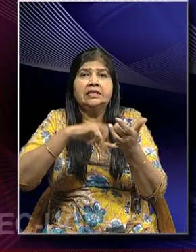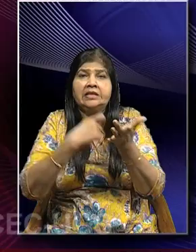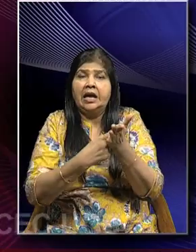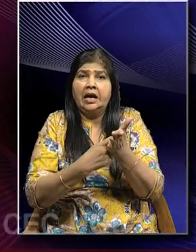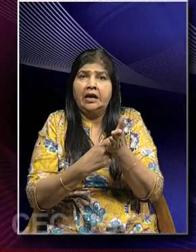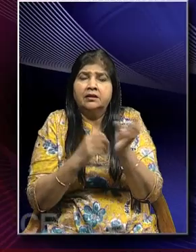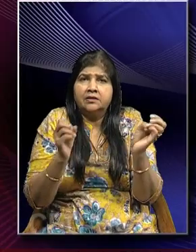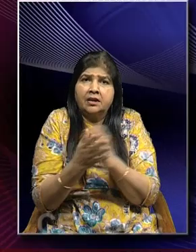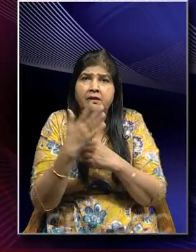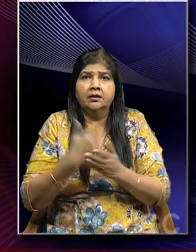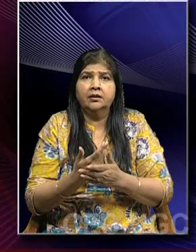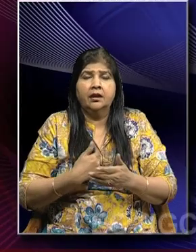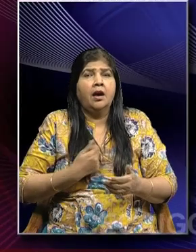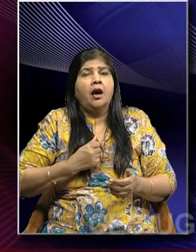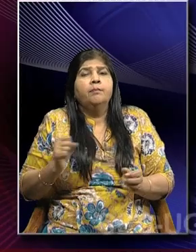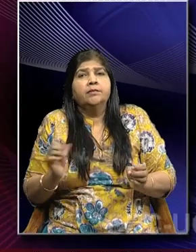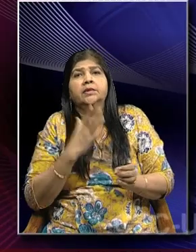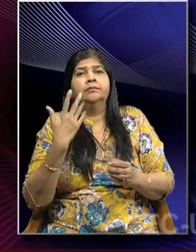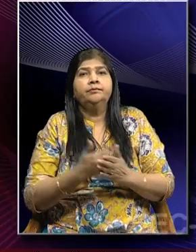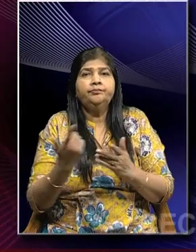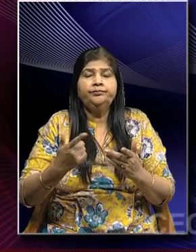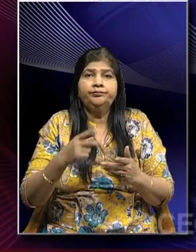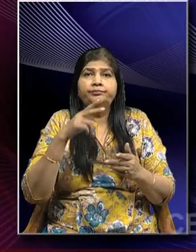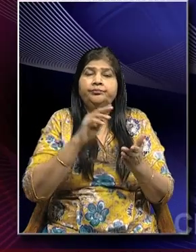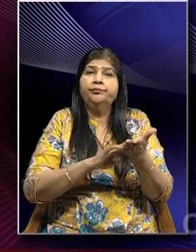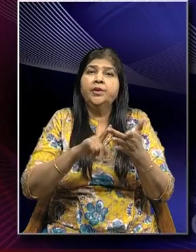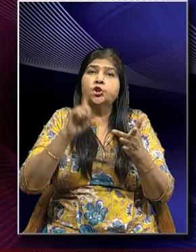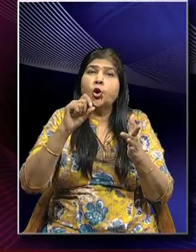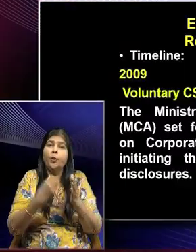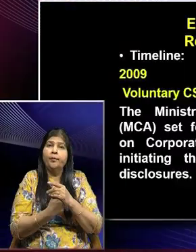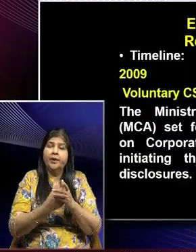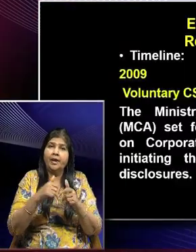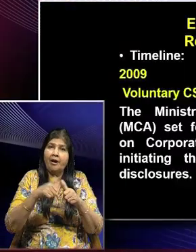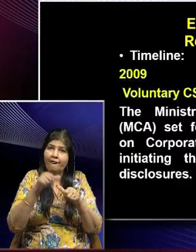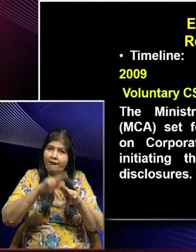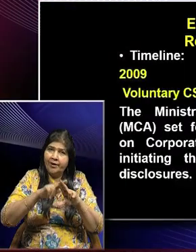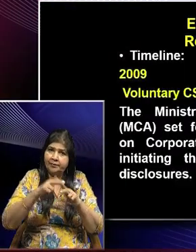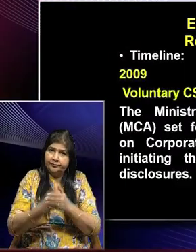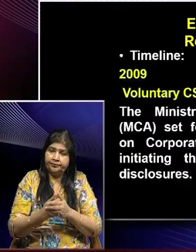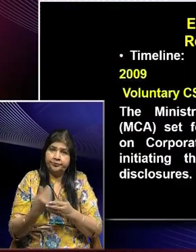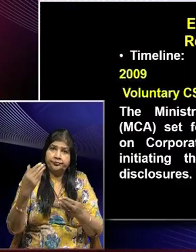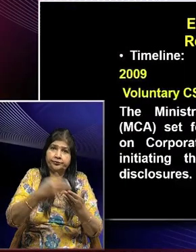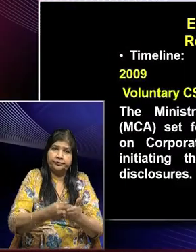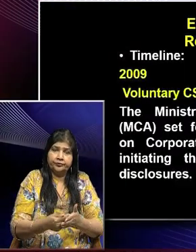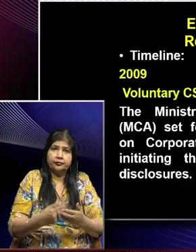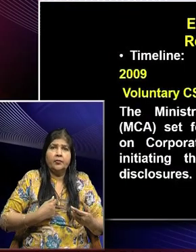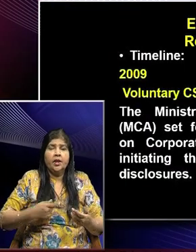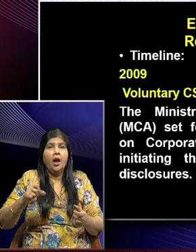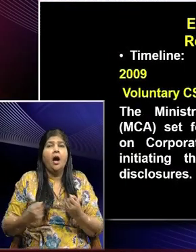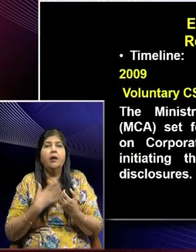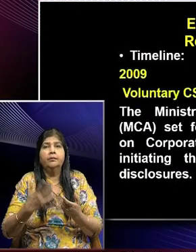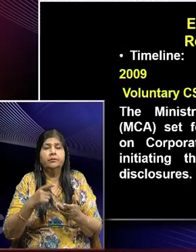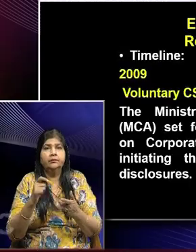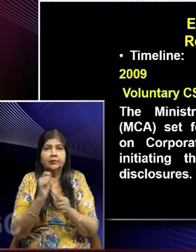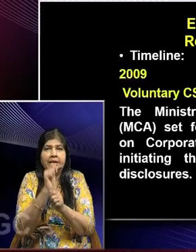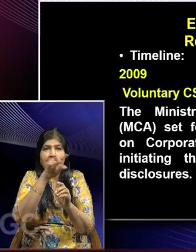voluntary in nature, and in 2019 the Ministry of Corporate Affairs, it set forth voluntary guidelines on